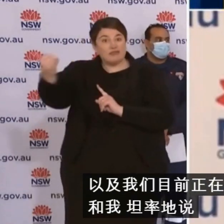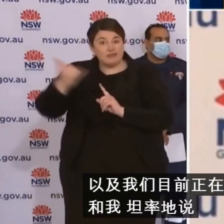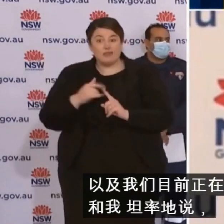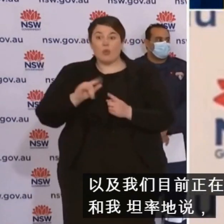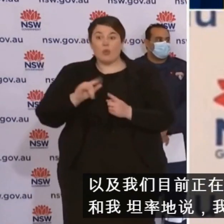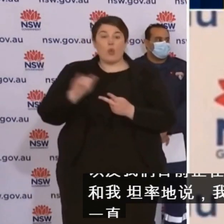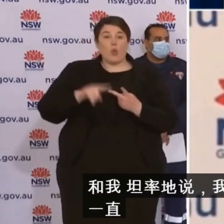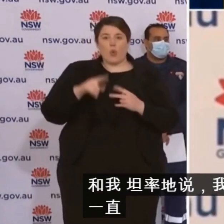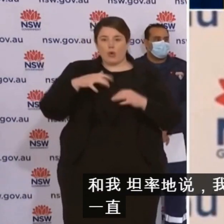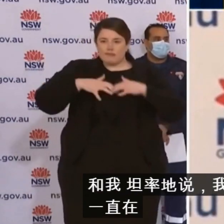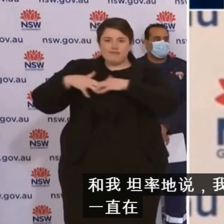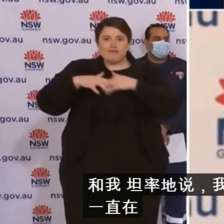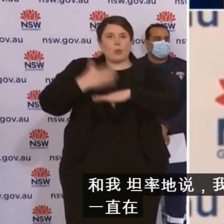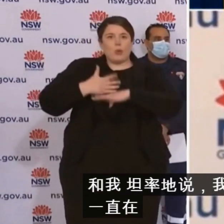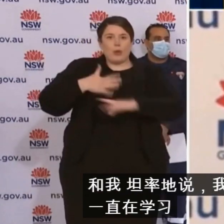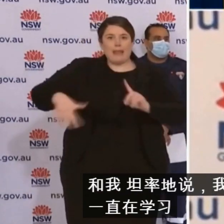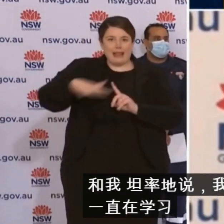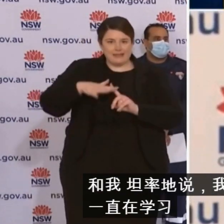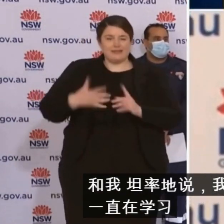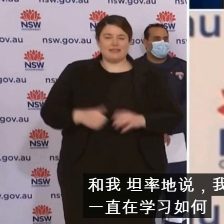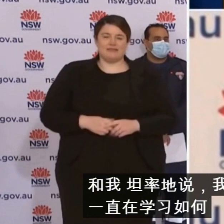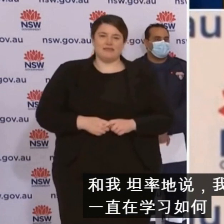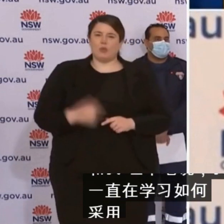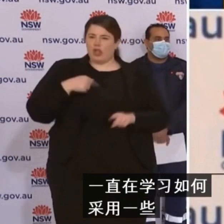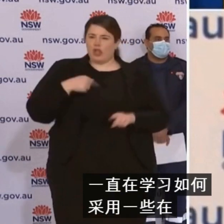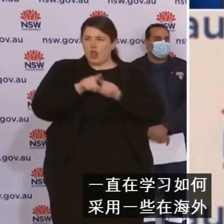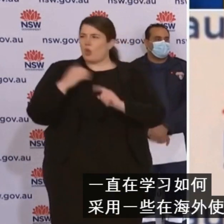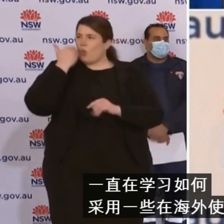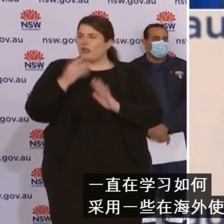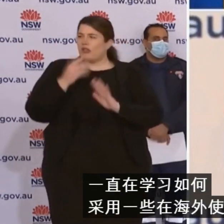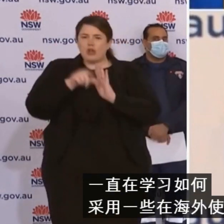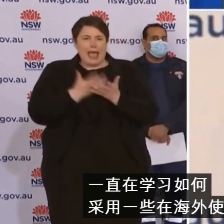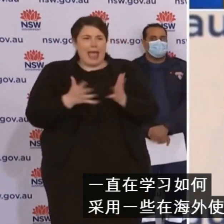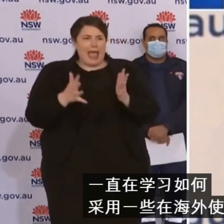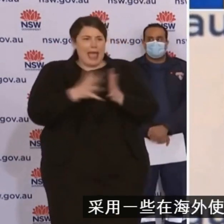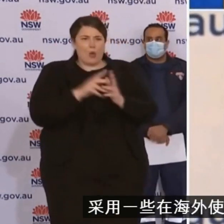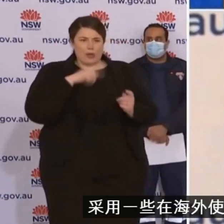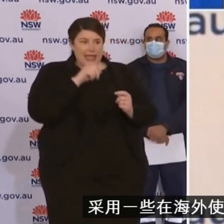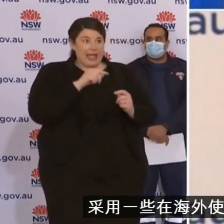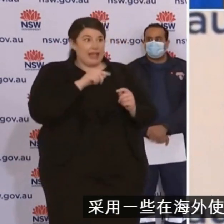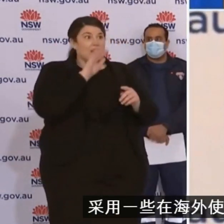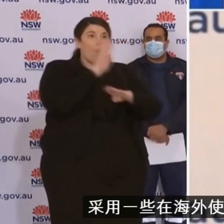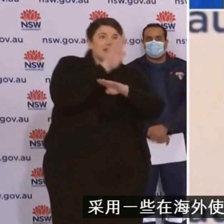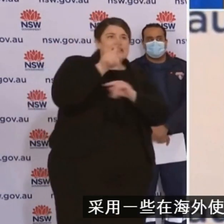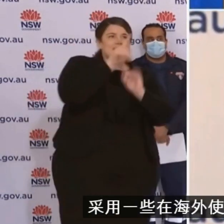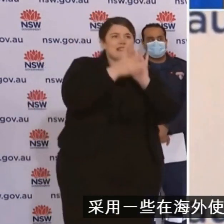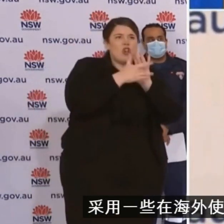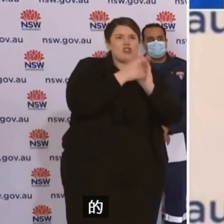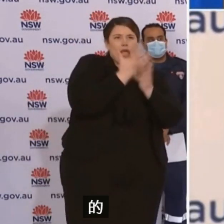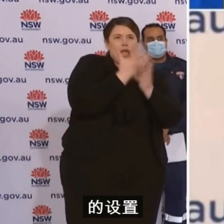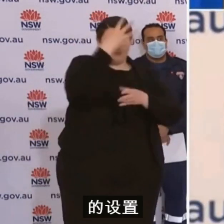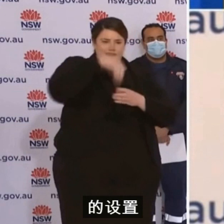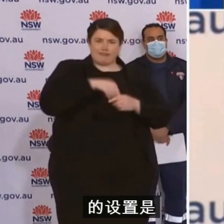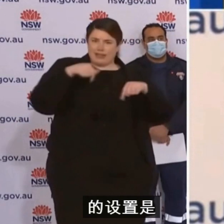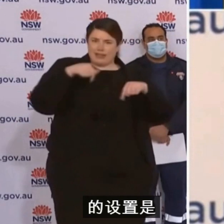to be frank, we are learning all the time about how do we adopt some of the technology that's being used overseas,